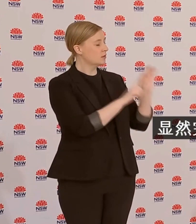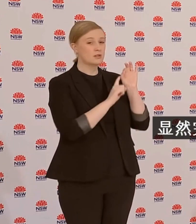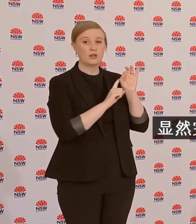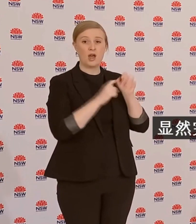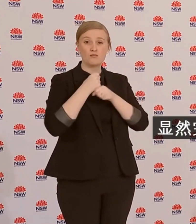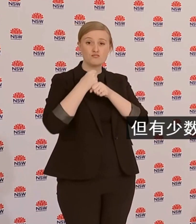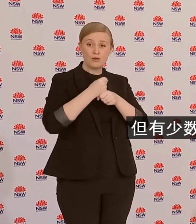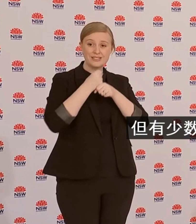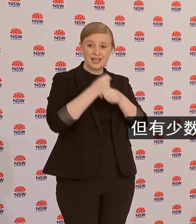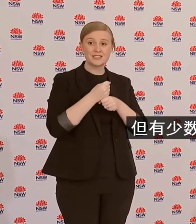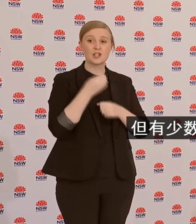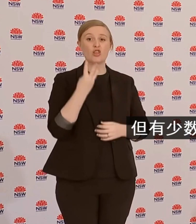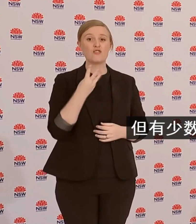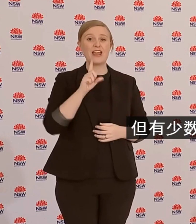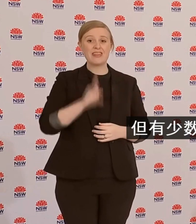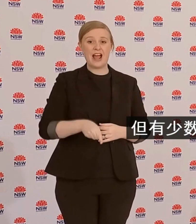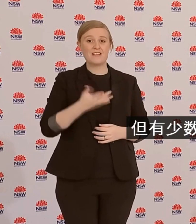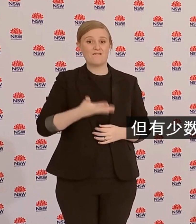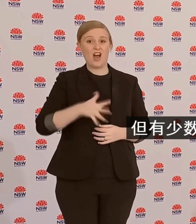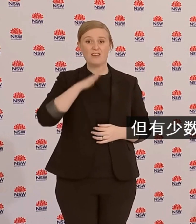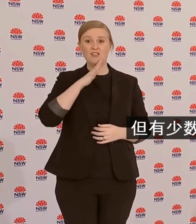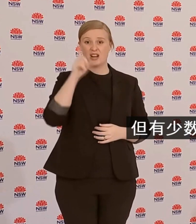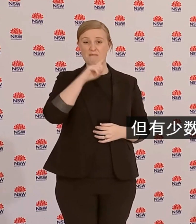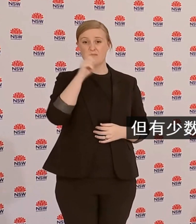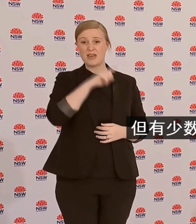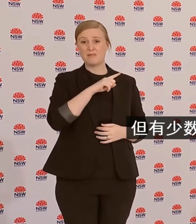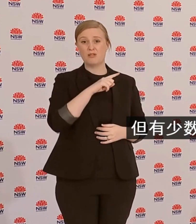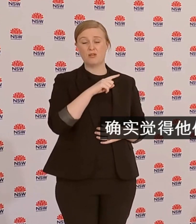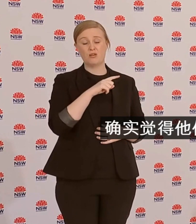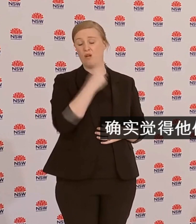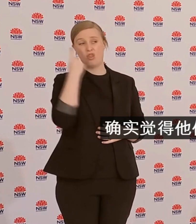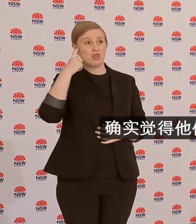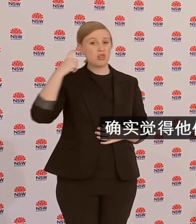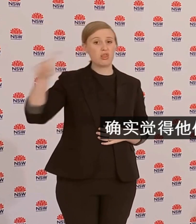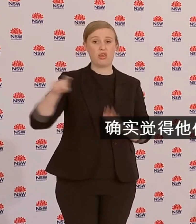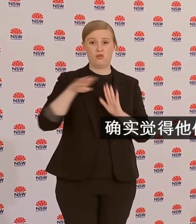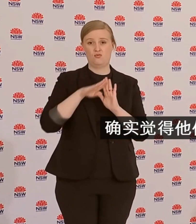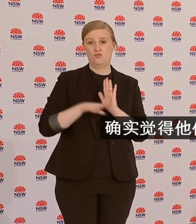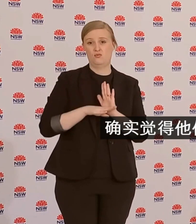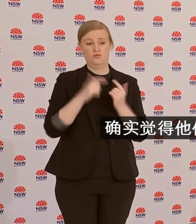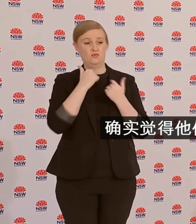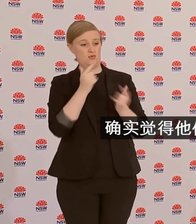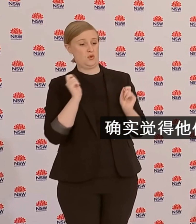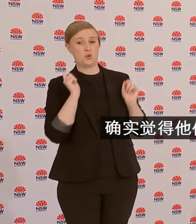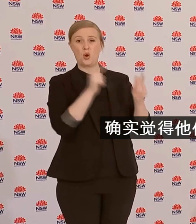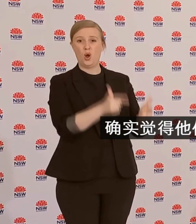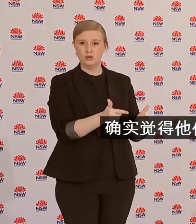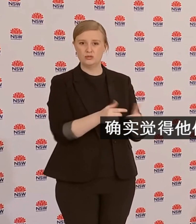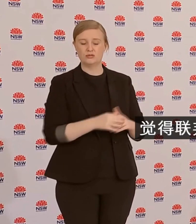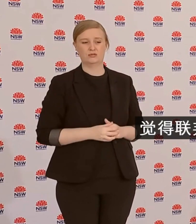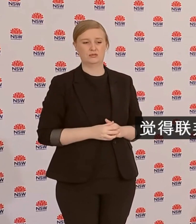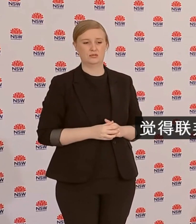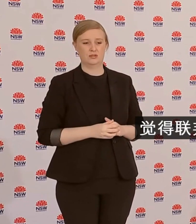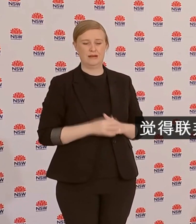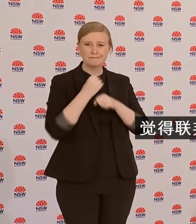Completely doing the wrong thing, but there's a handful of those people that do feel let down, that do feel like they have no other choice. Do